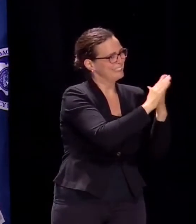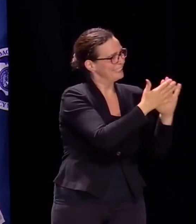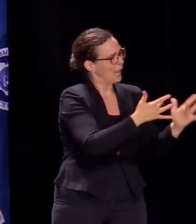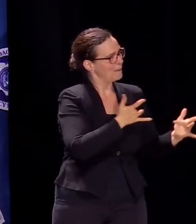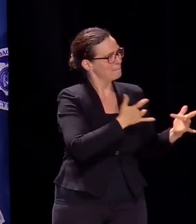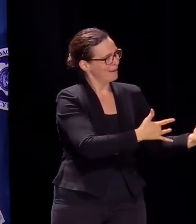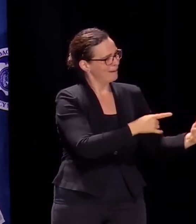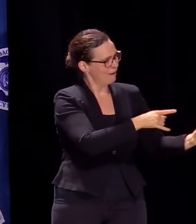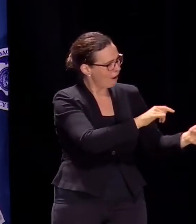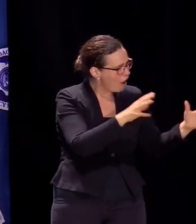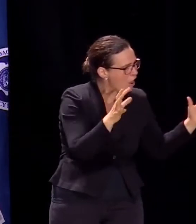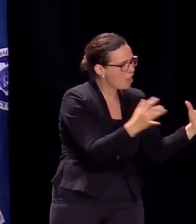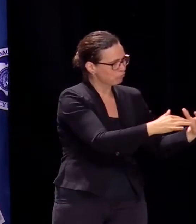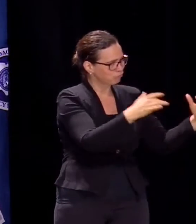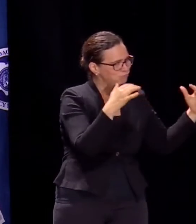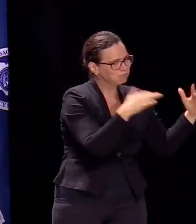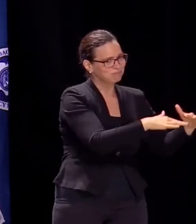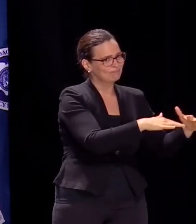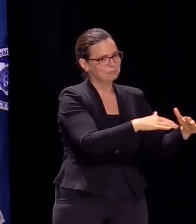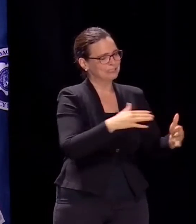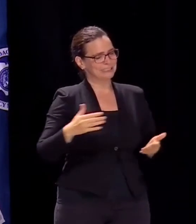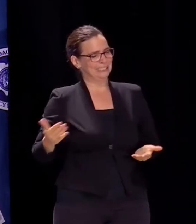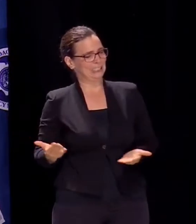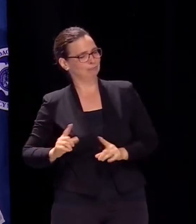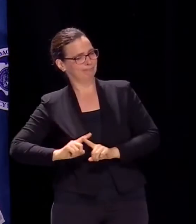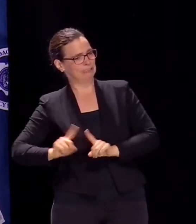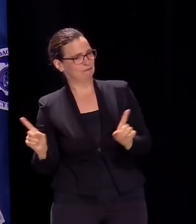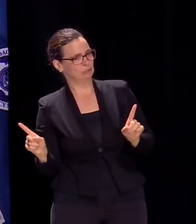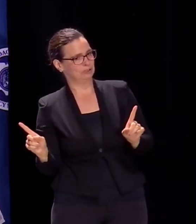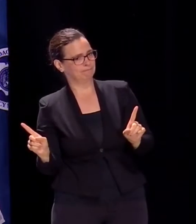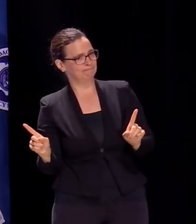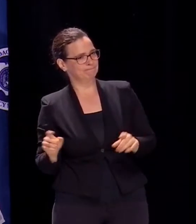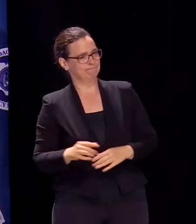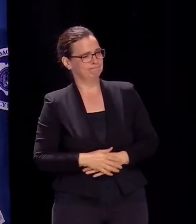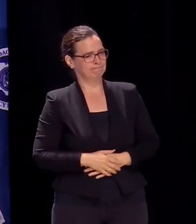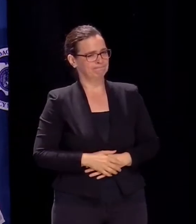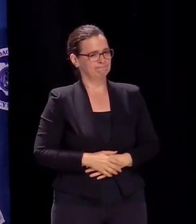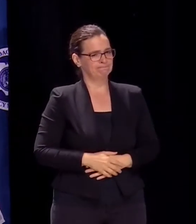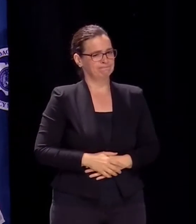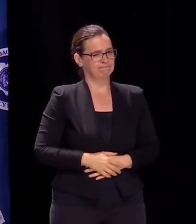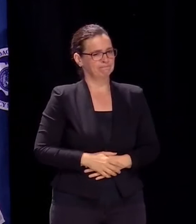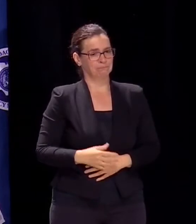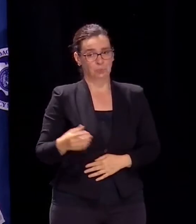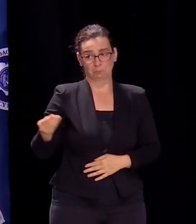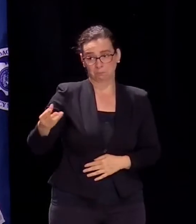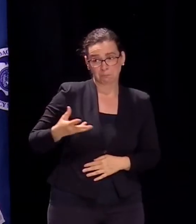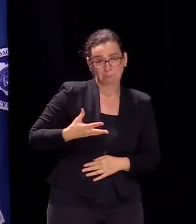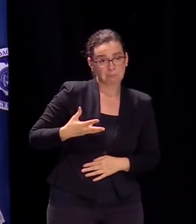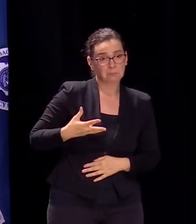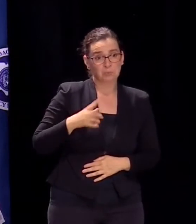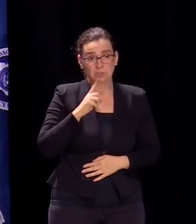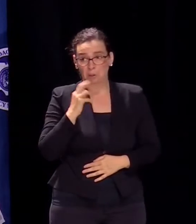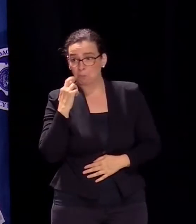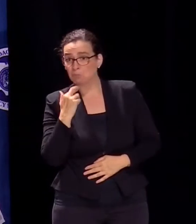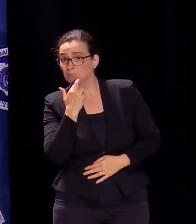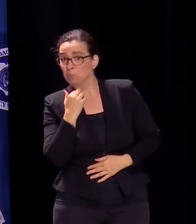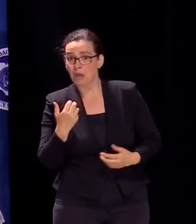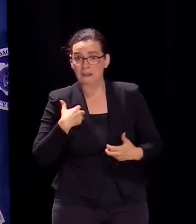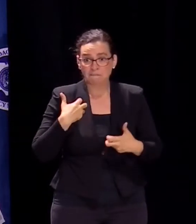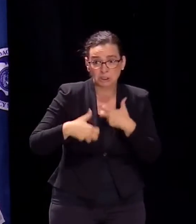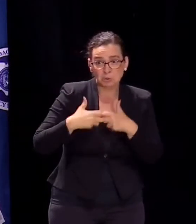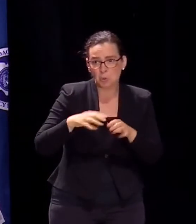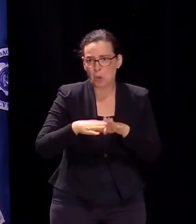different situation there than here. We have not, to my knowledge, I've been not briefed on any COVID case